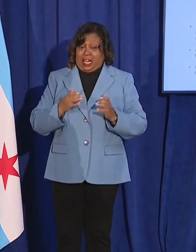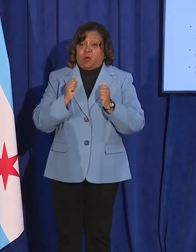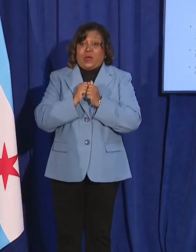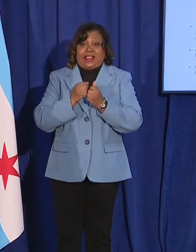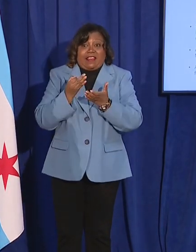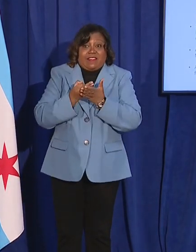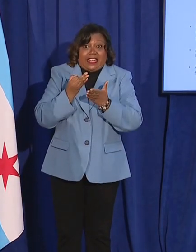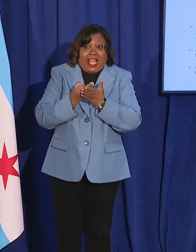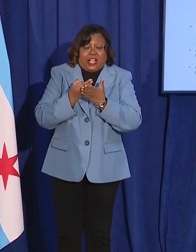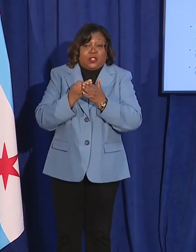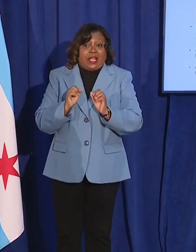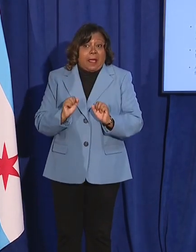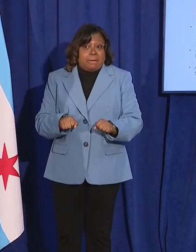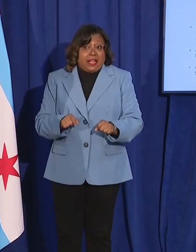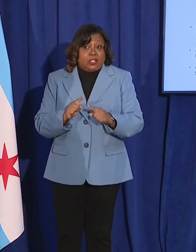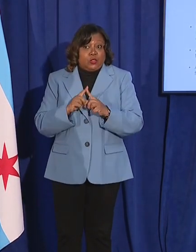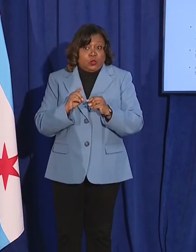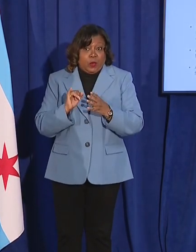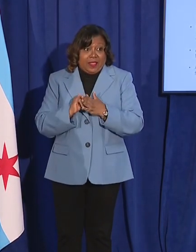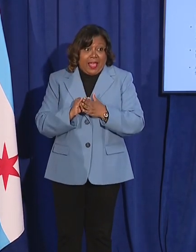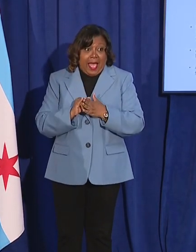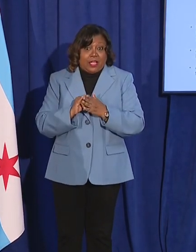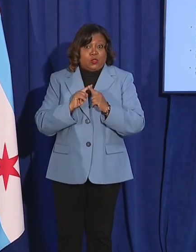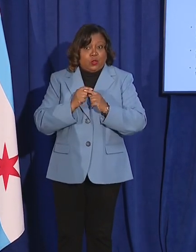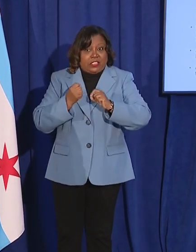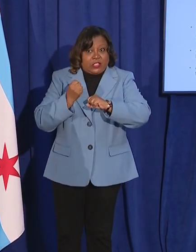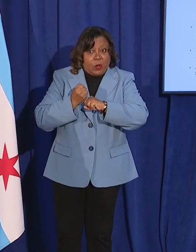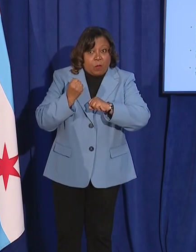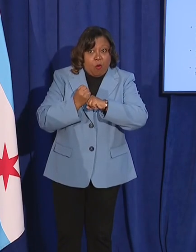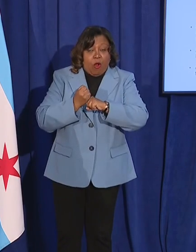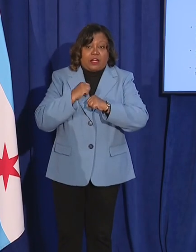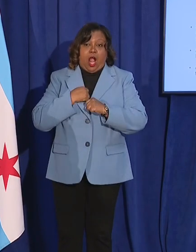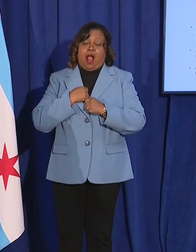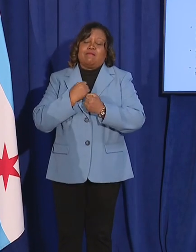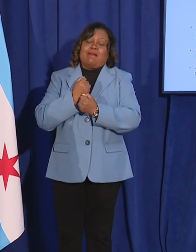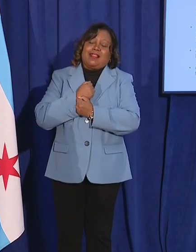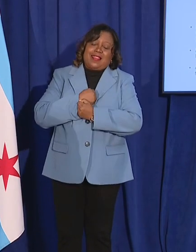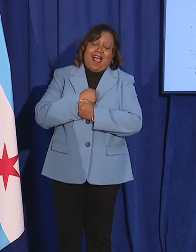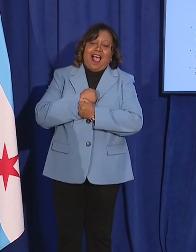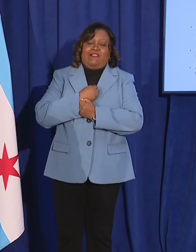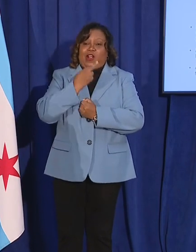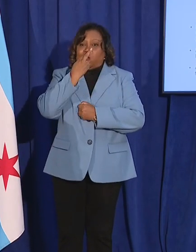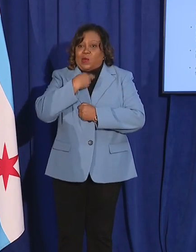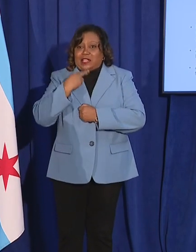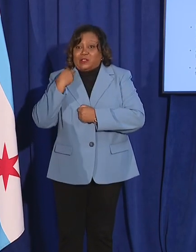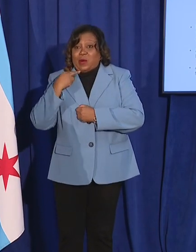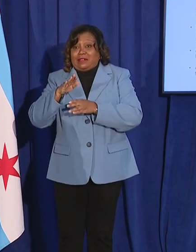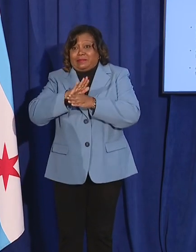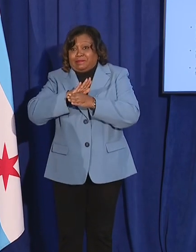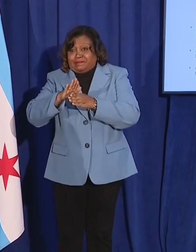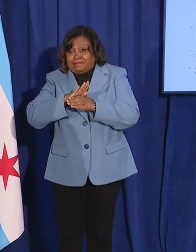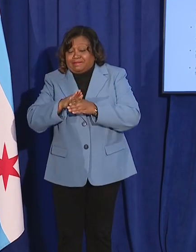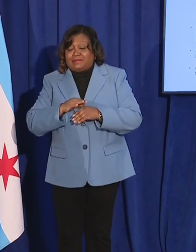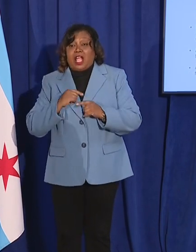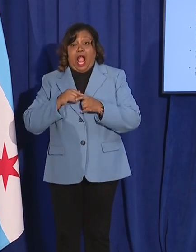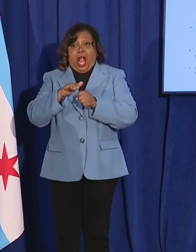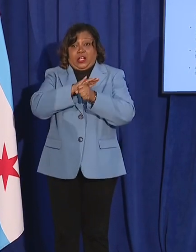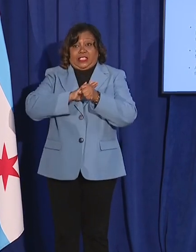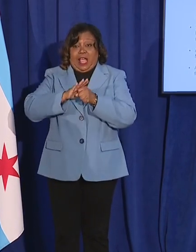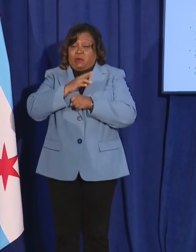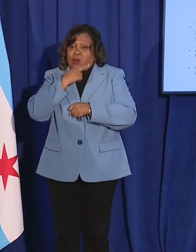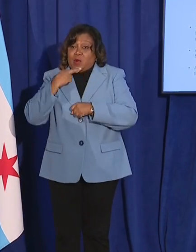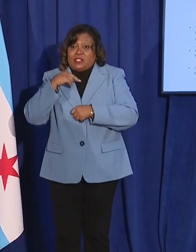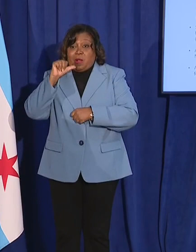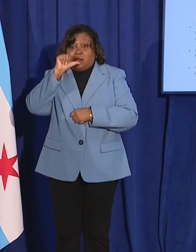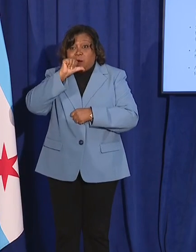with the financial ability to do so to support our beloved hospitality industry. Our neighborhood restaurants